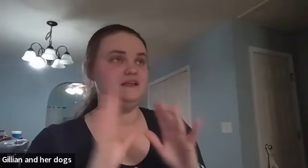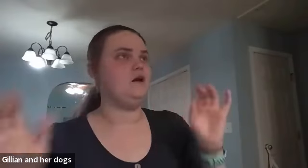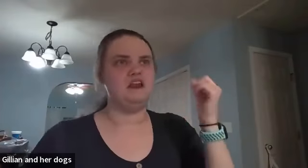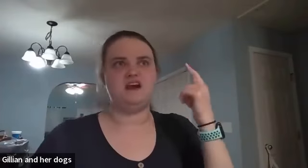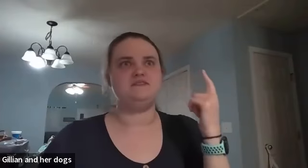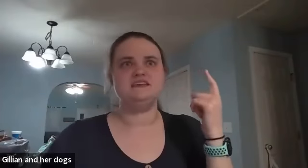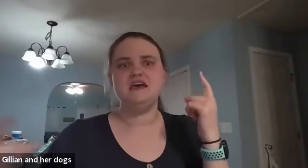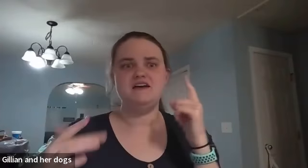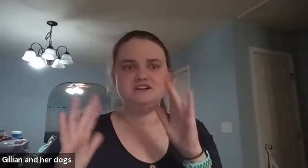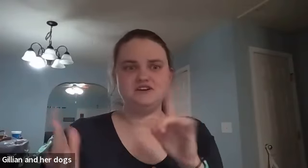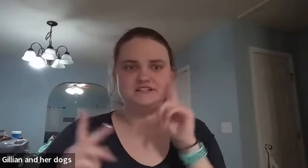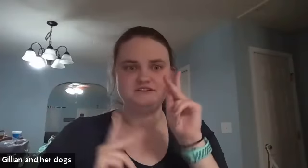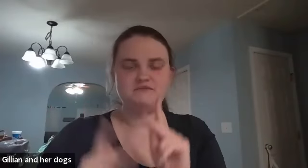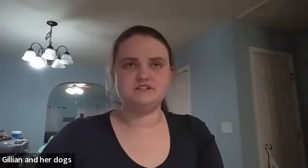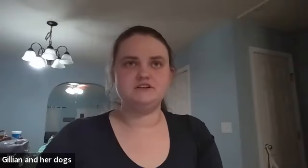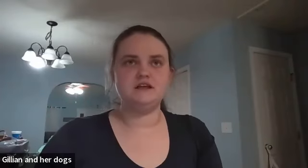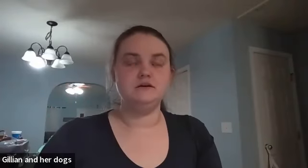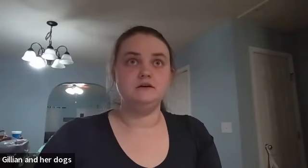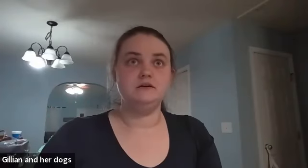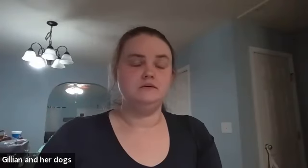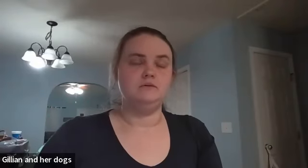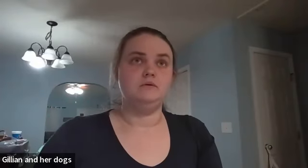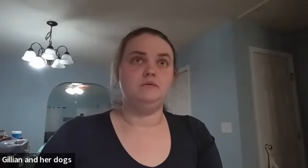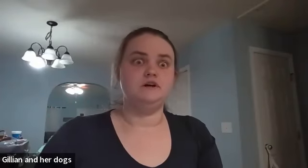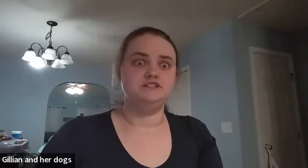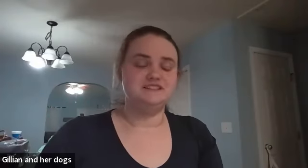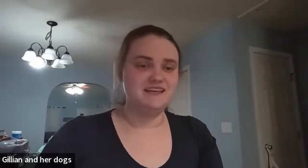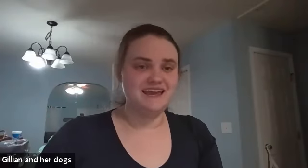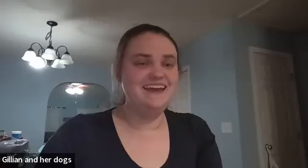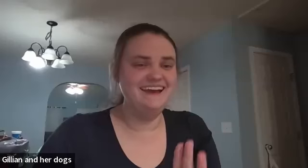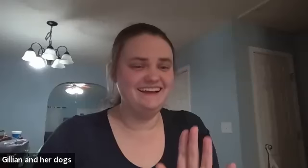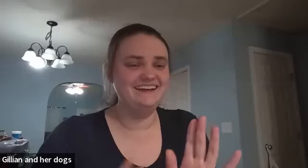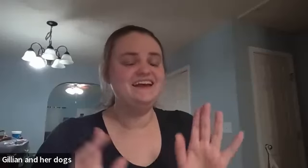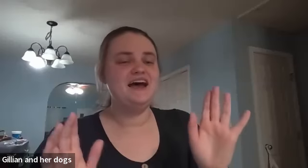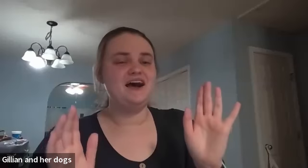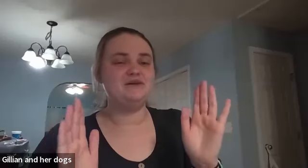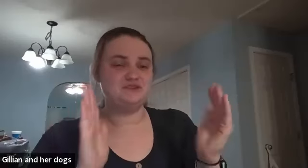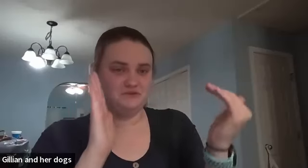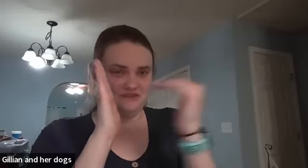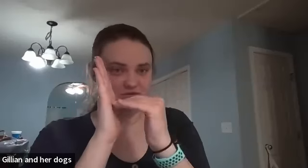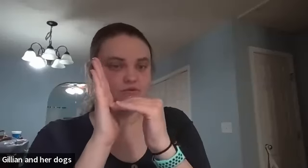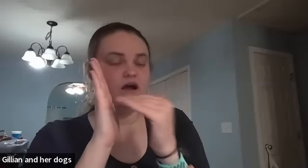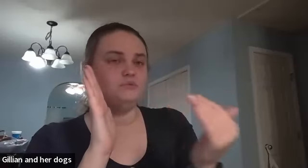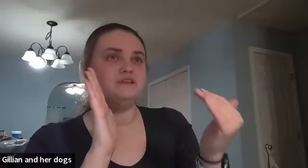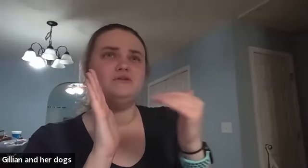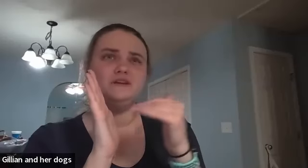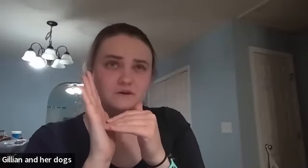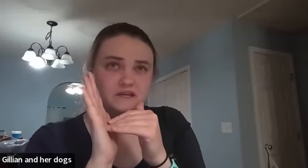like, oh, I got this. And then you're talking to a deaf person, and you're like, what'd you just say? So this one will help with like, oh, can you repeat